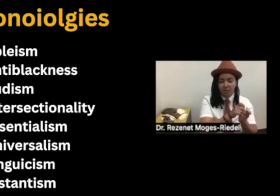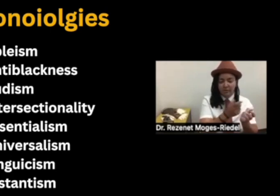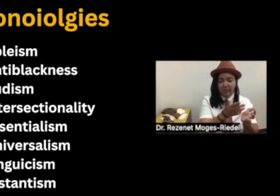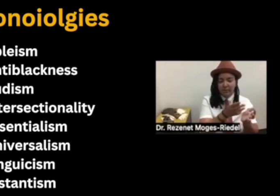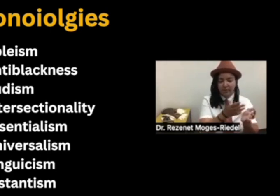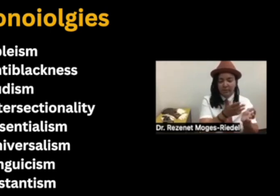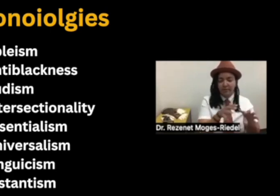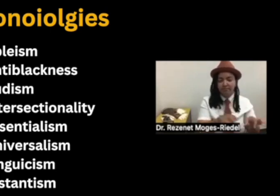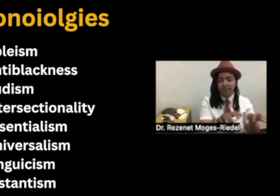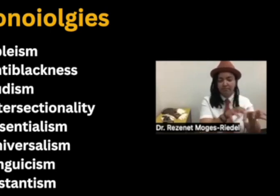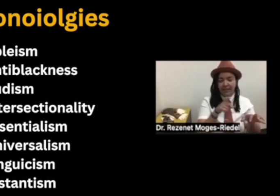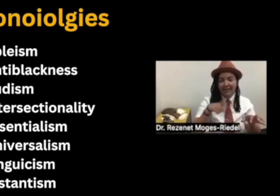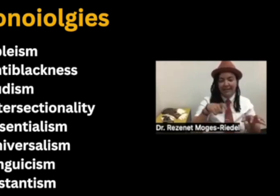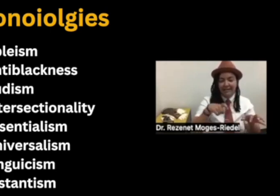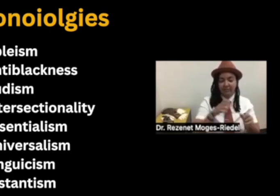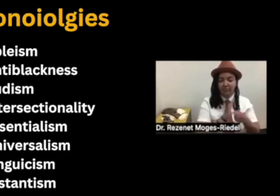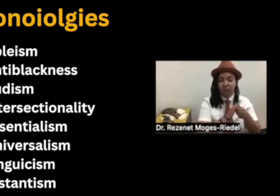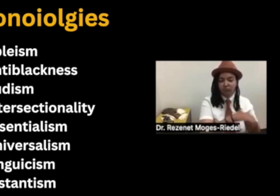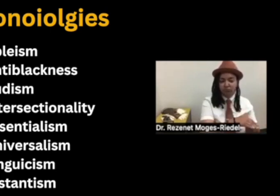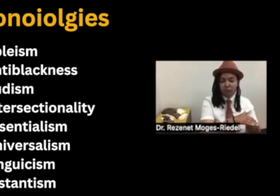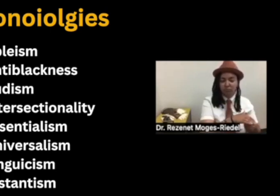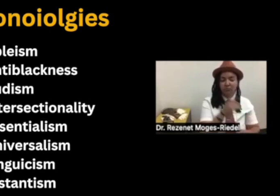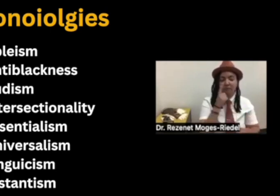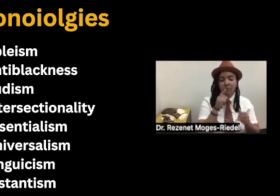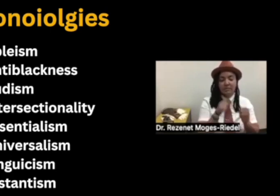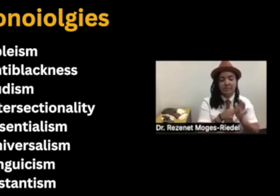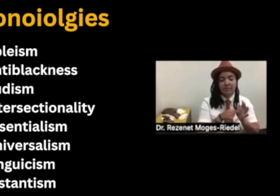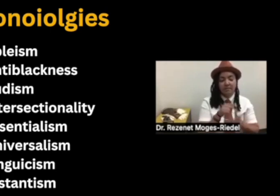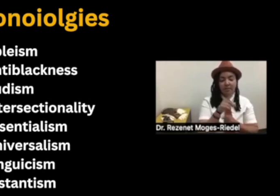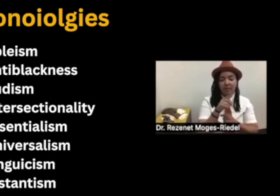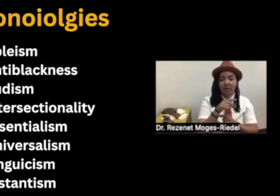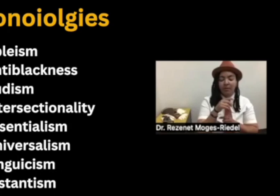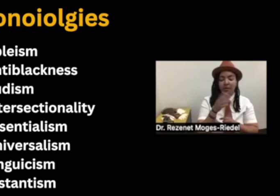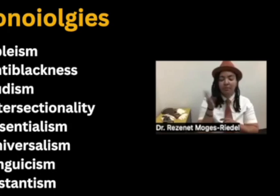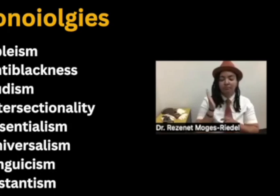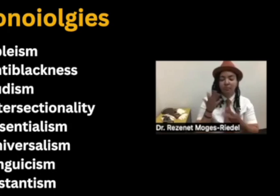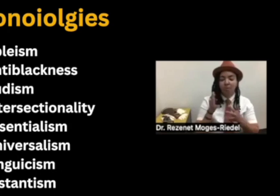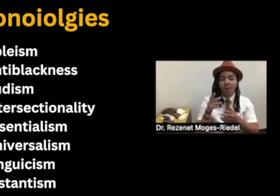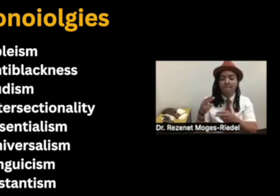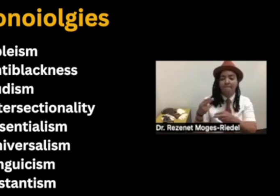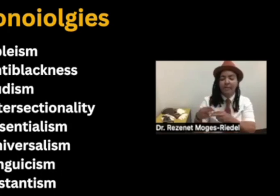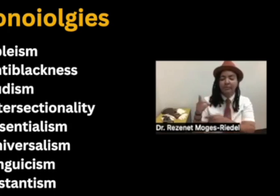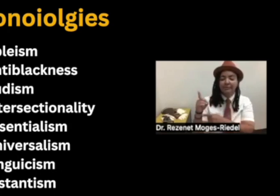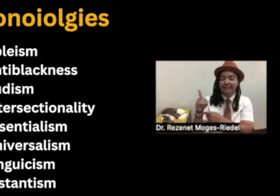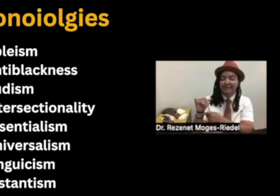it. Identities related to that, what the needs are, for example, that are impressed.